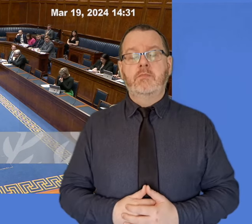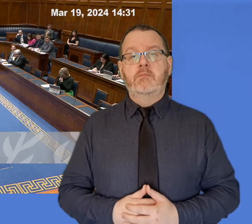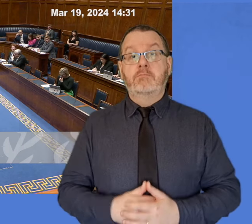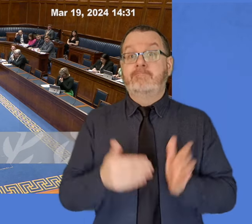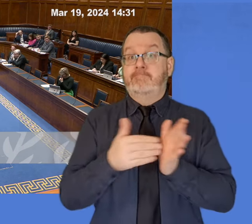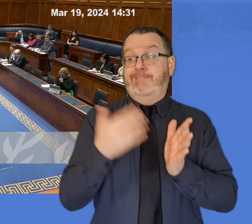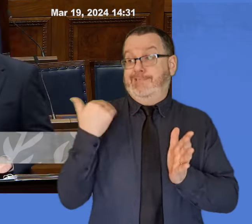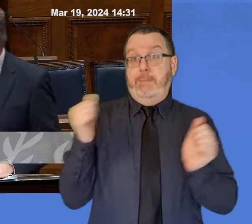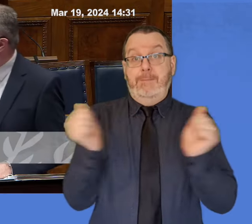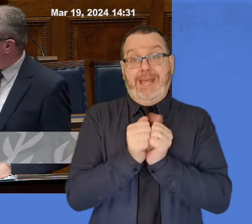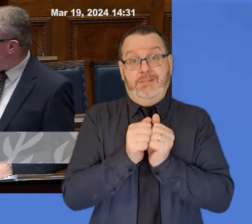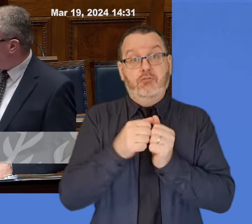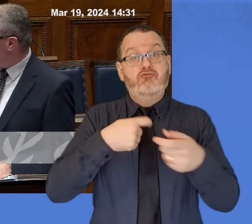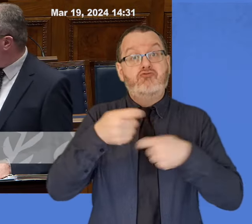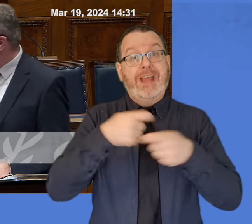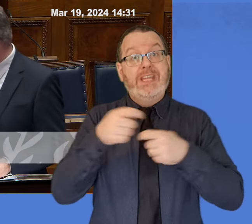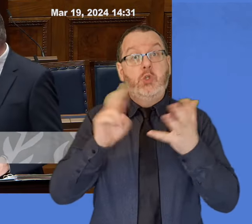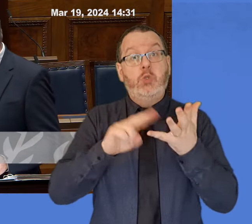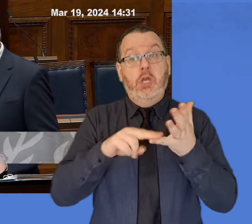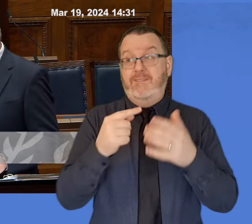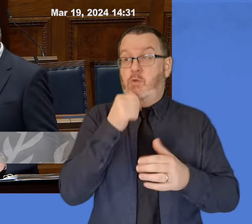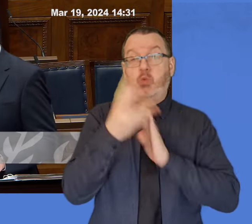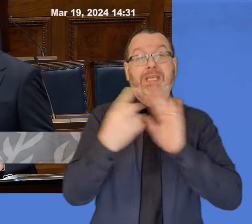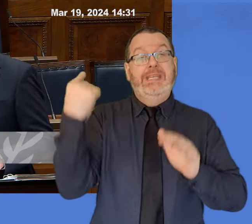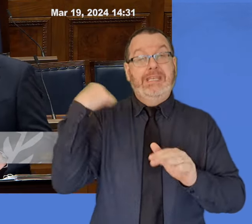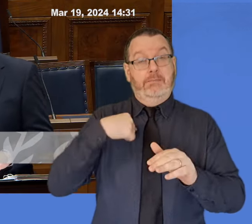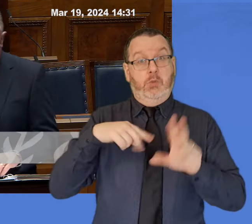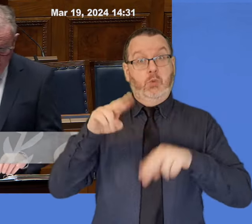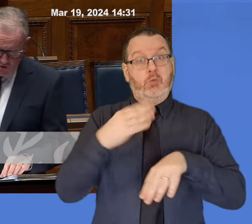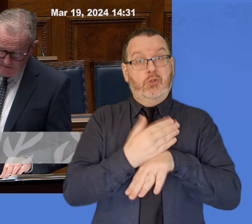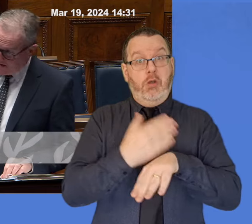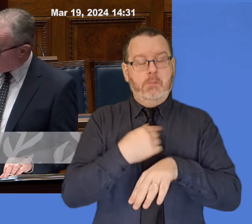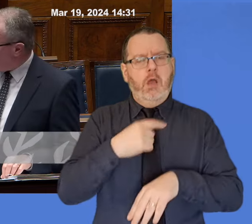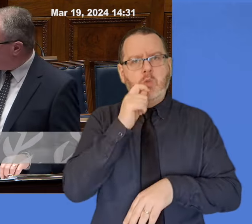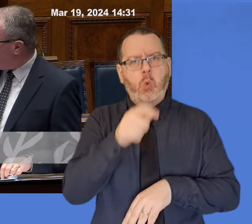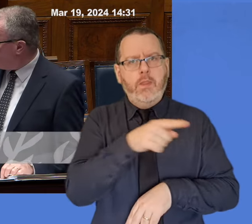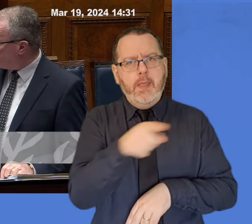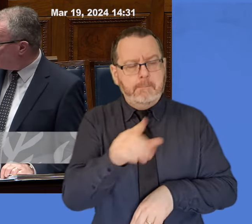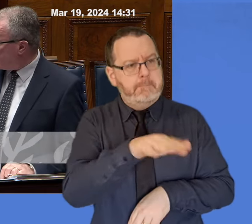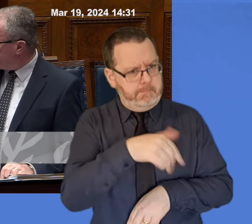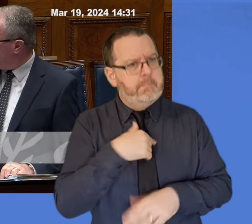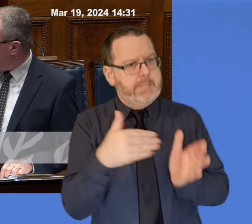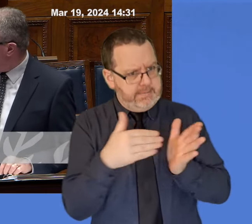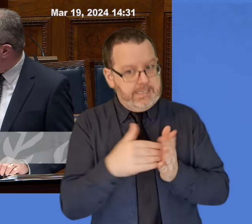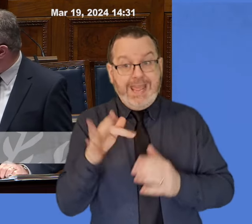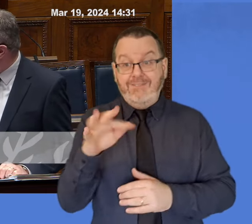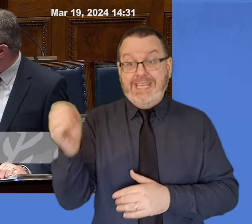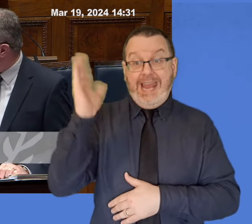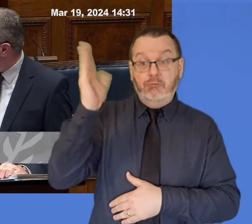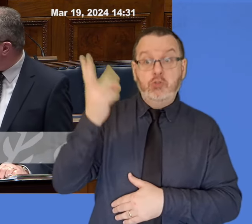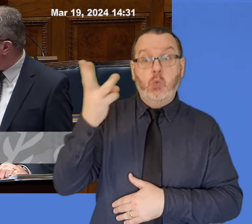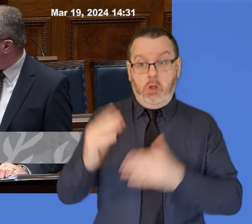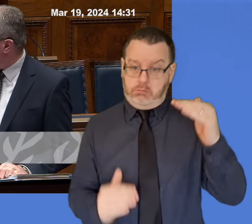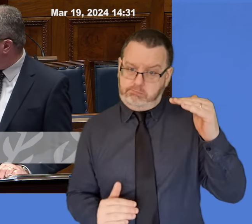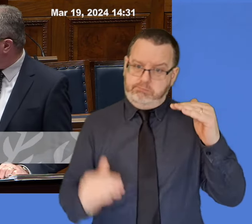I met. I had an opportunity to meet the trade unions in the first week that I was in office, and I told them I shared their ambition to get further